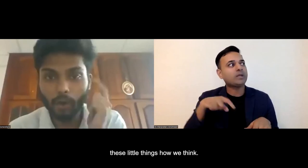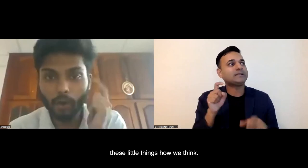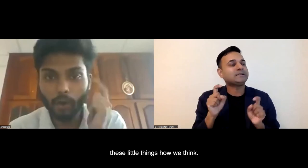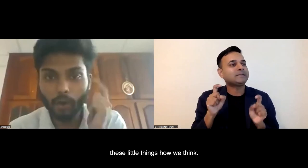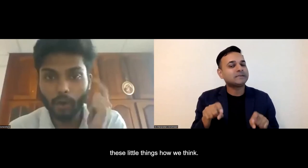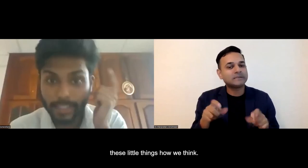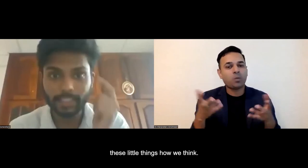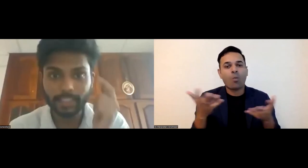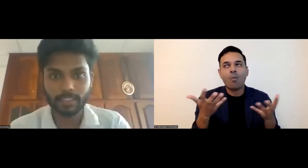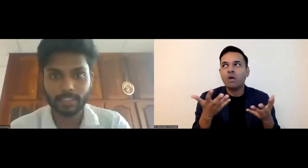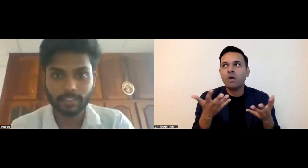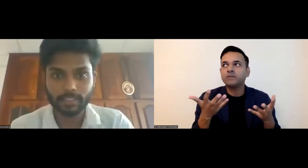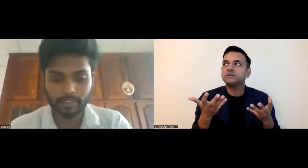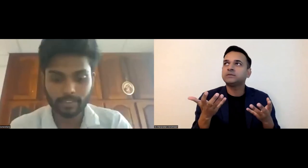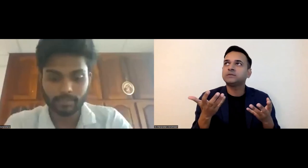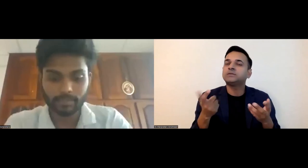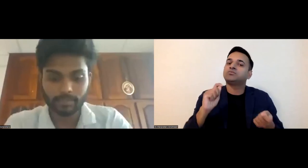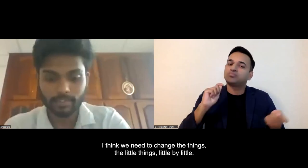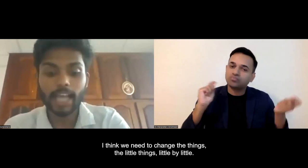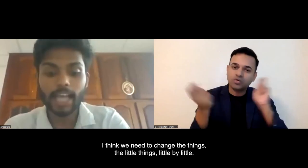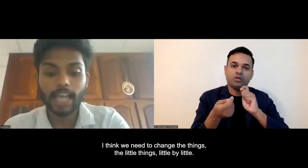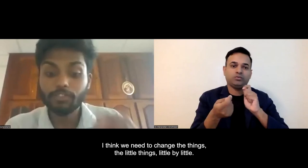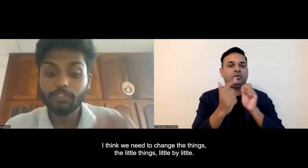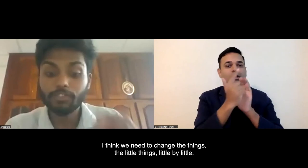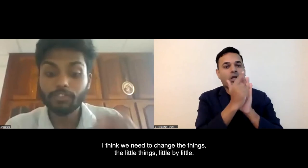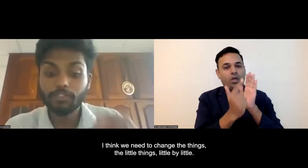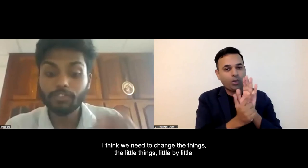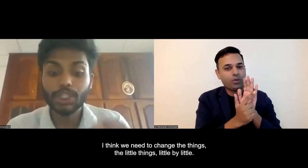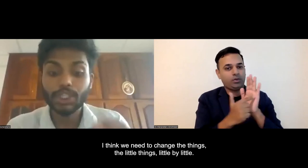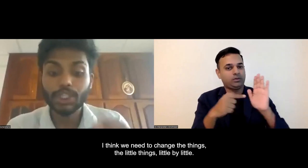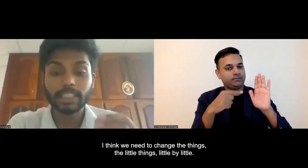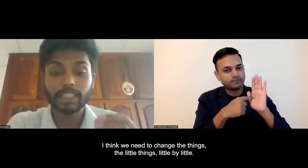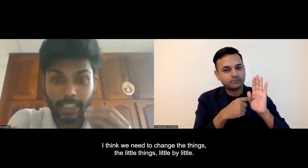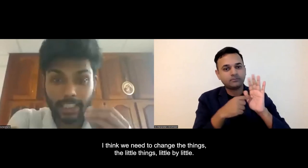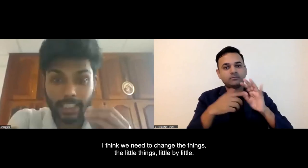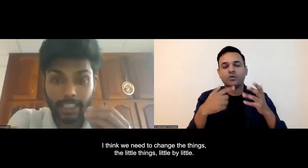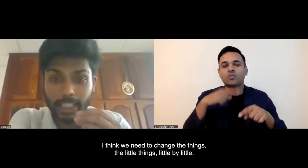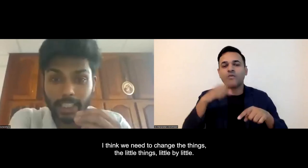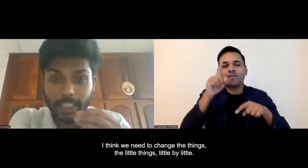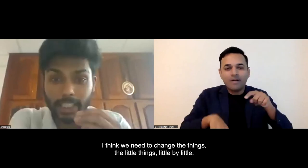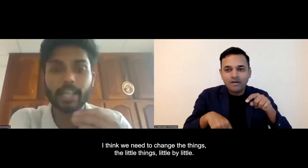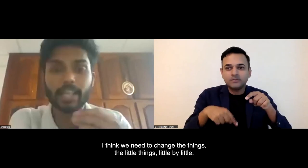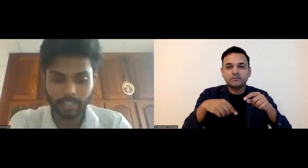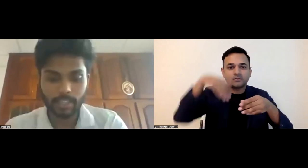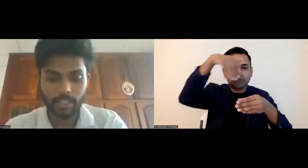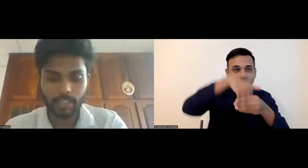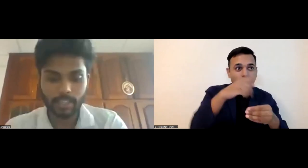how we think. I think we need to change the things little things, little by